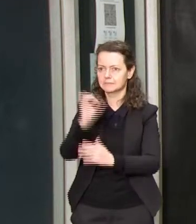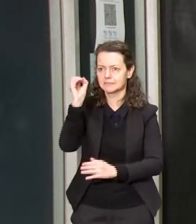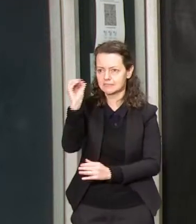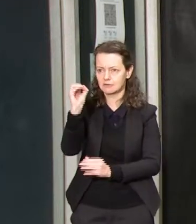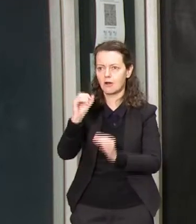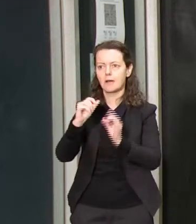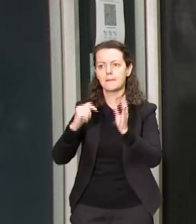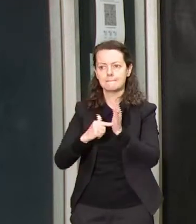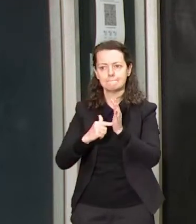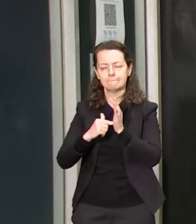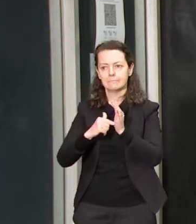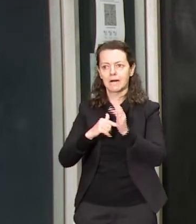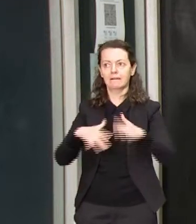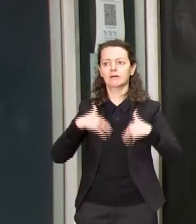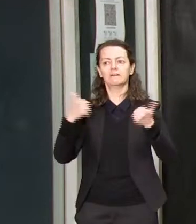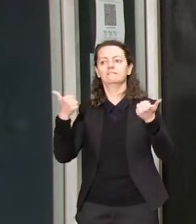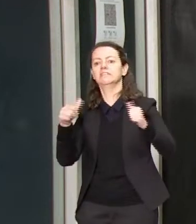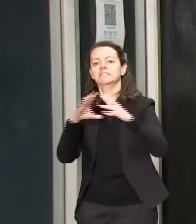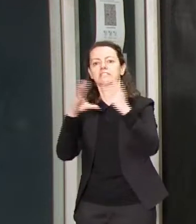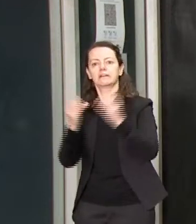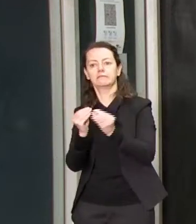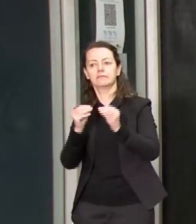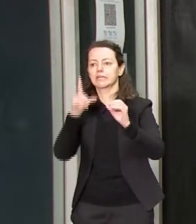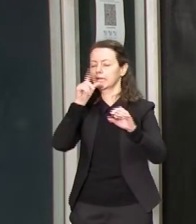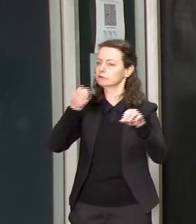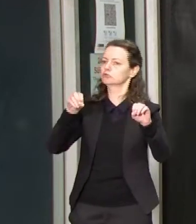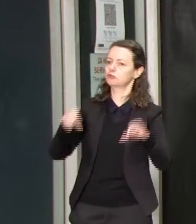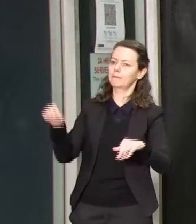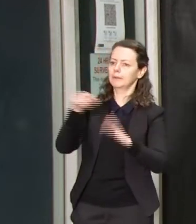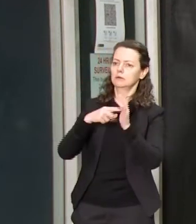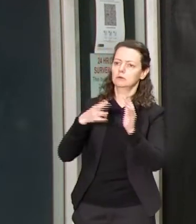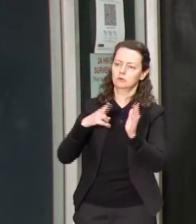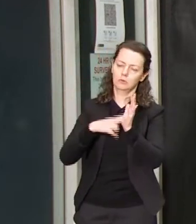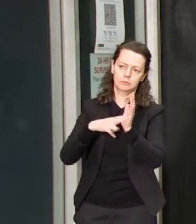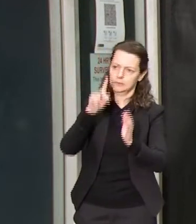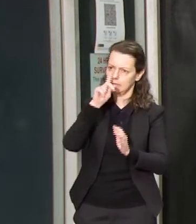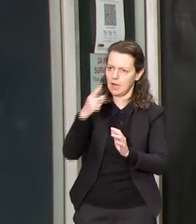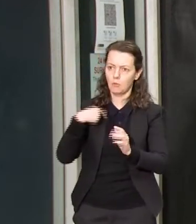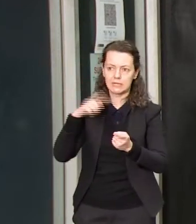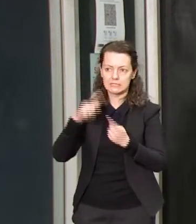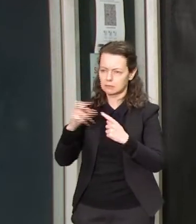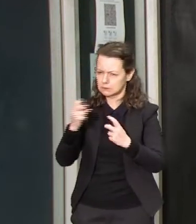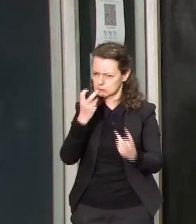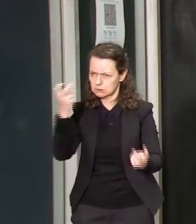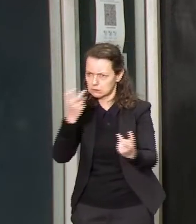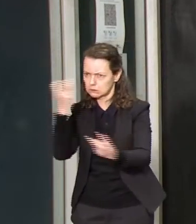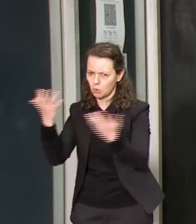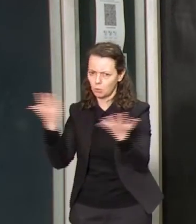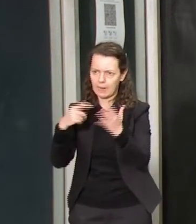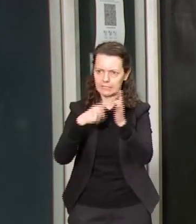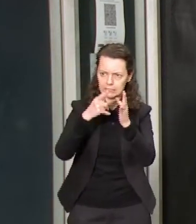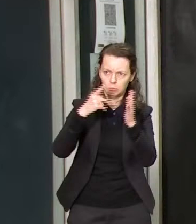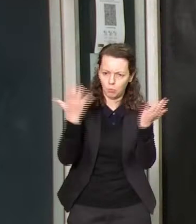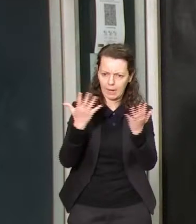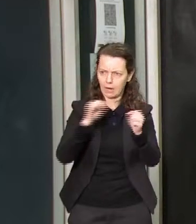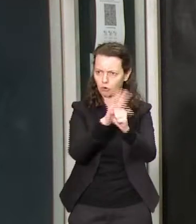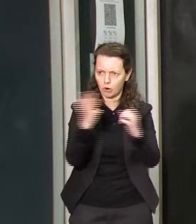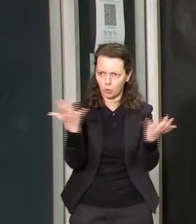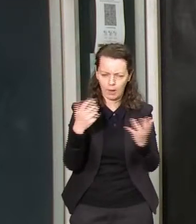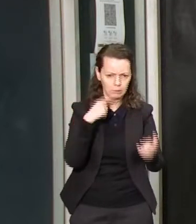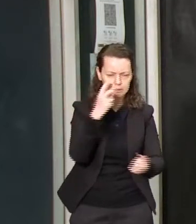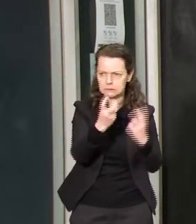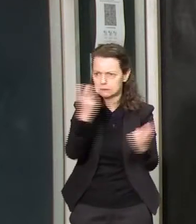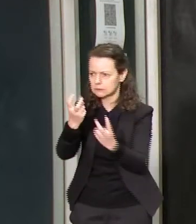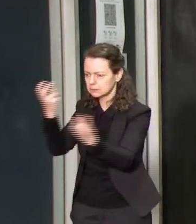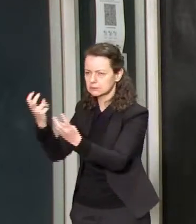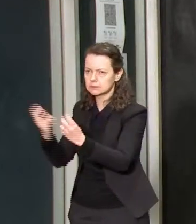primary close contacts, all of those potential chains of transmission to be run down. So please bear in mind. And there are many people